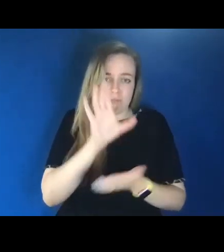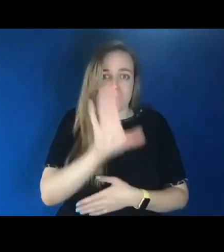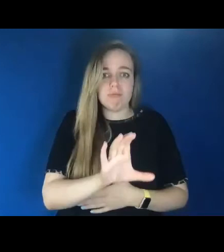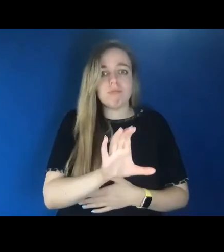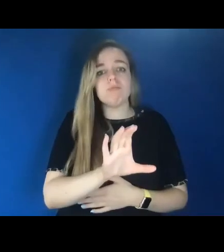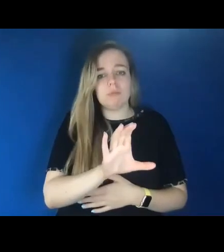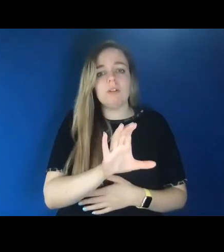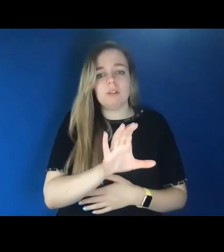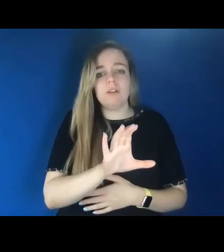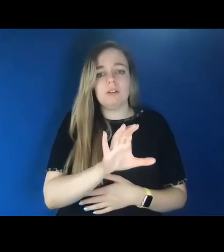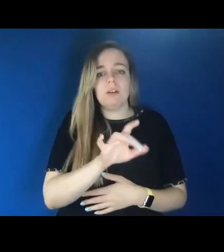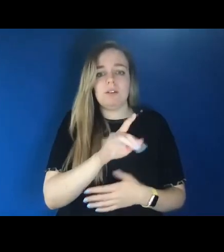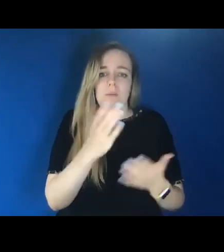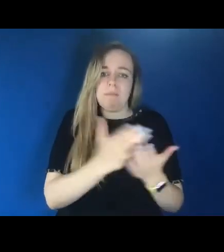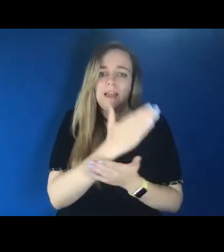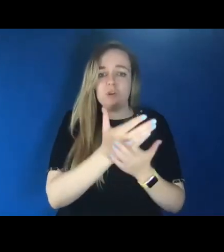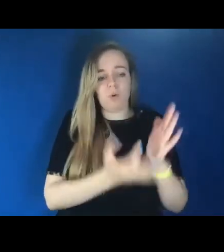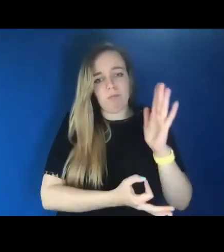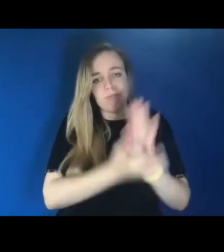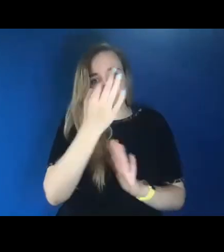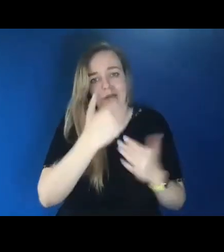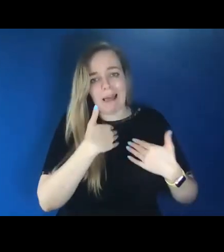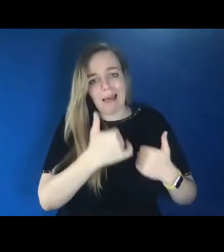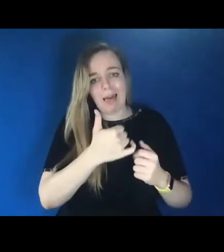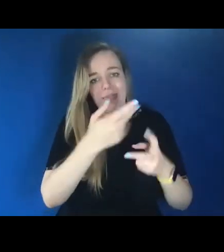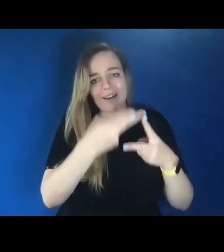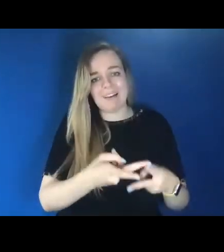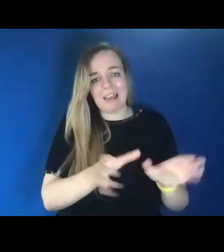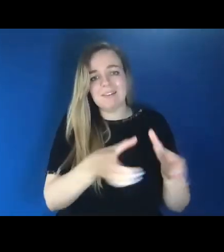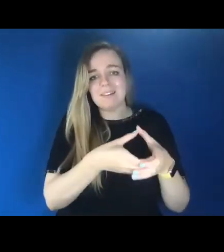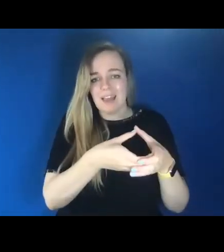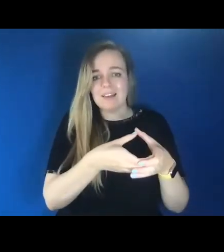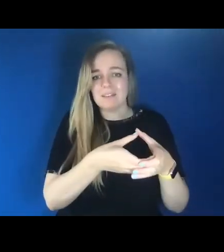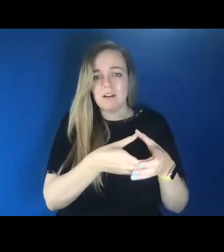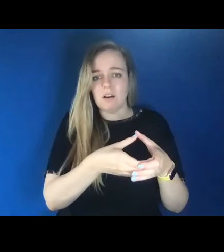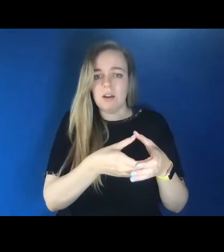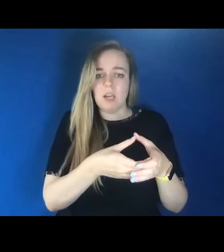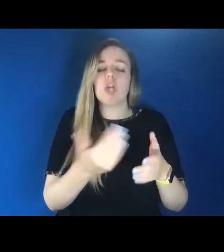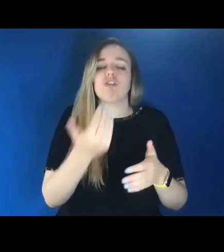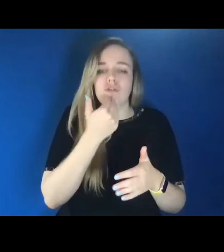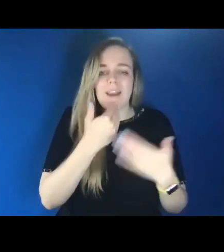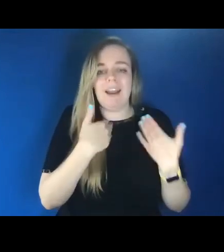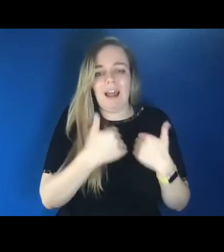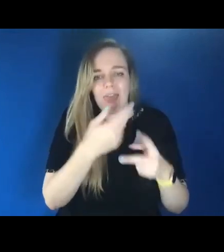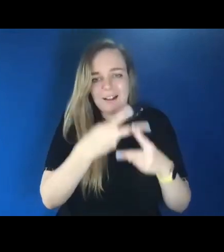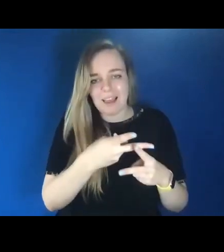into making a better health and care sector, a green health and care